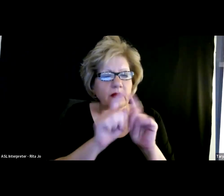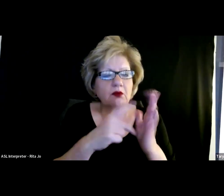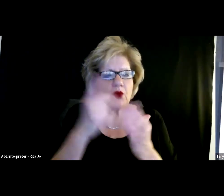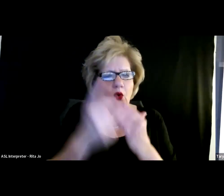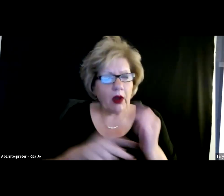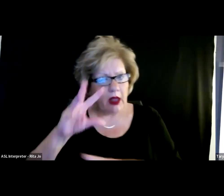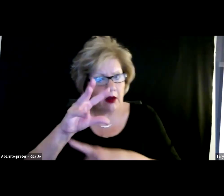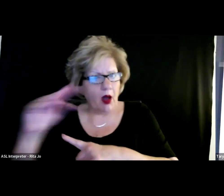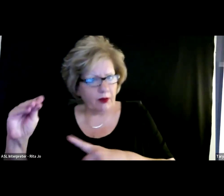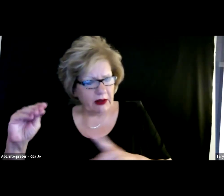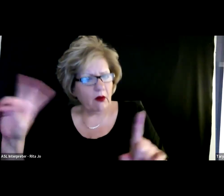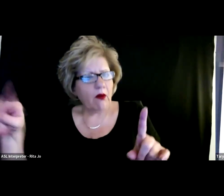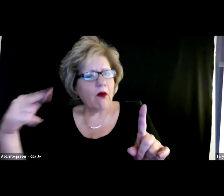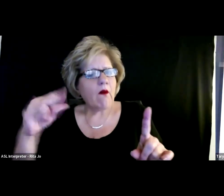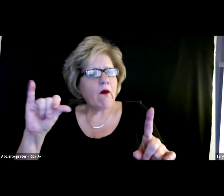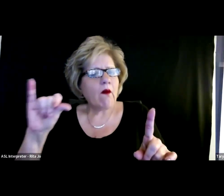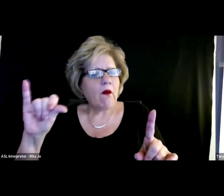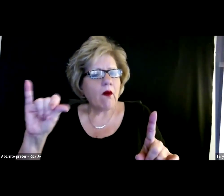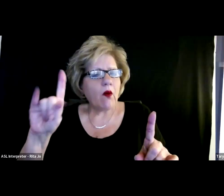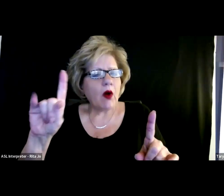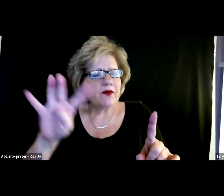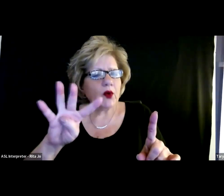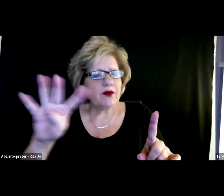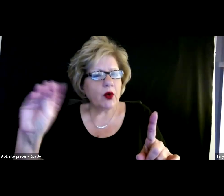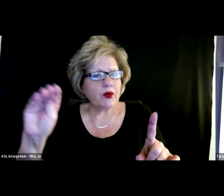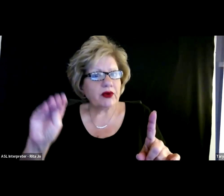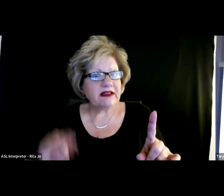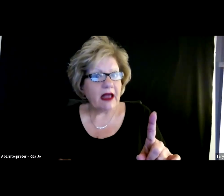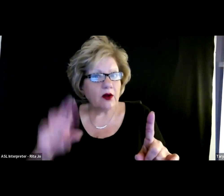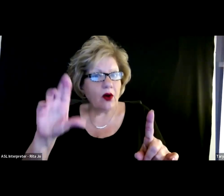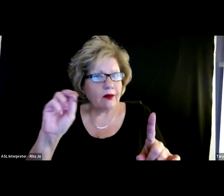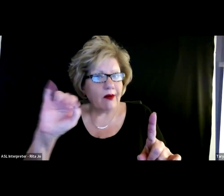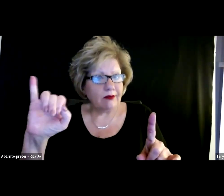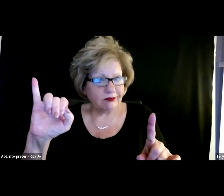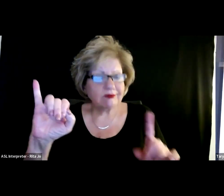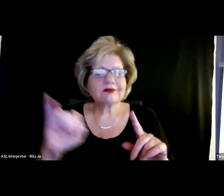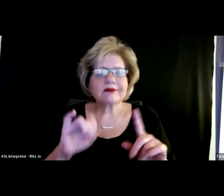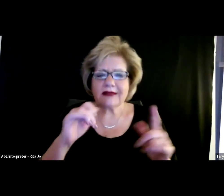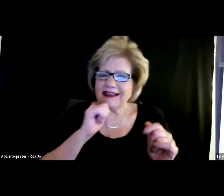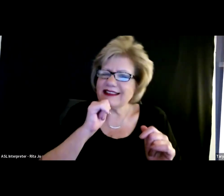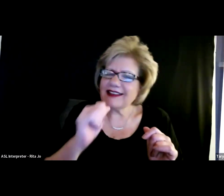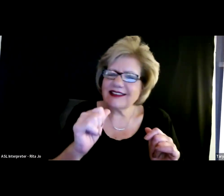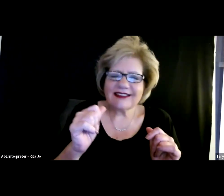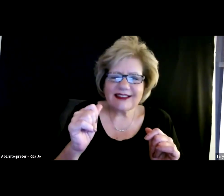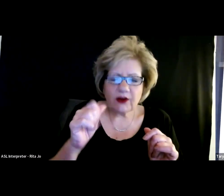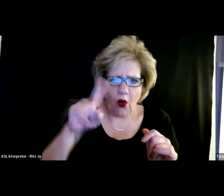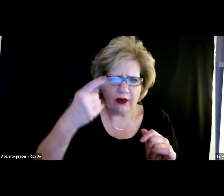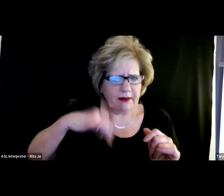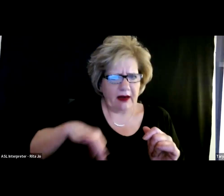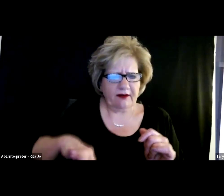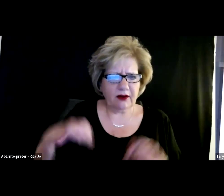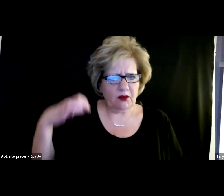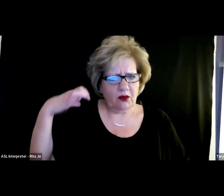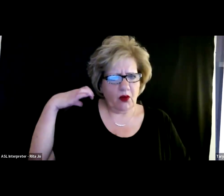see a 144% return on investment. But we know it doesn't just benefit